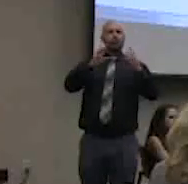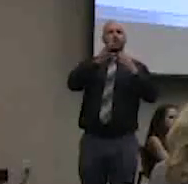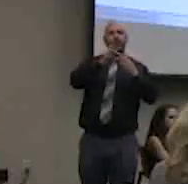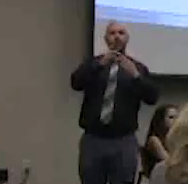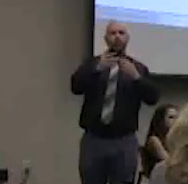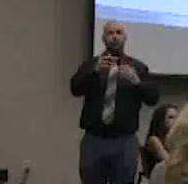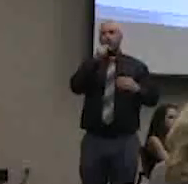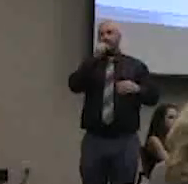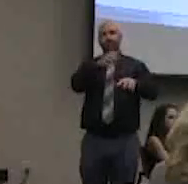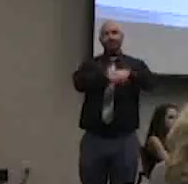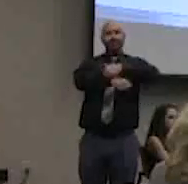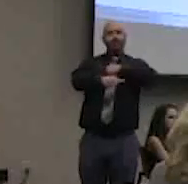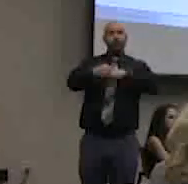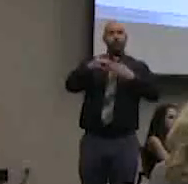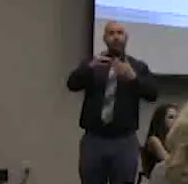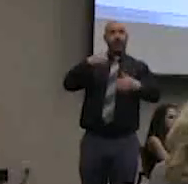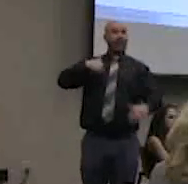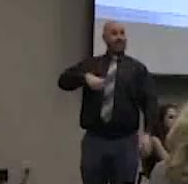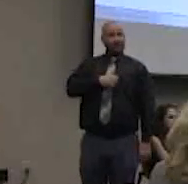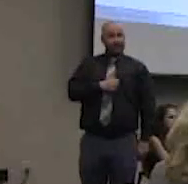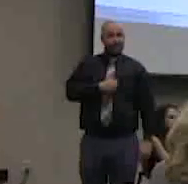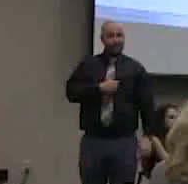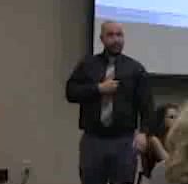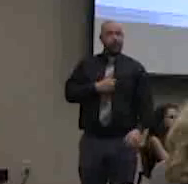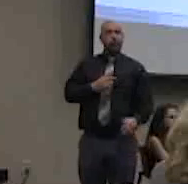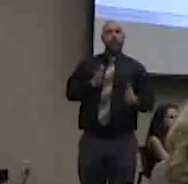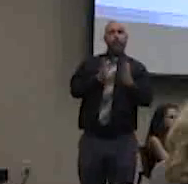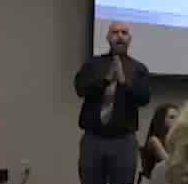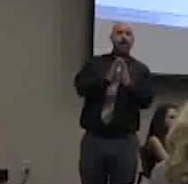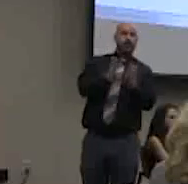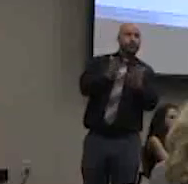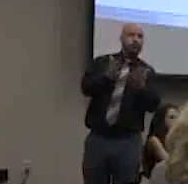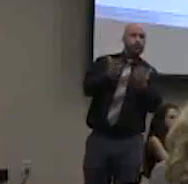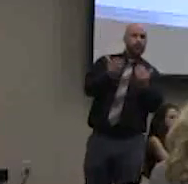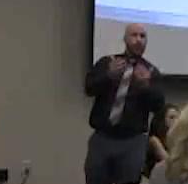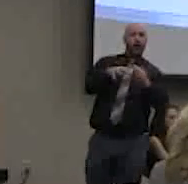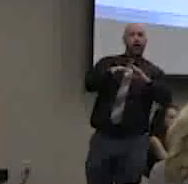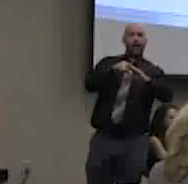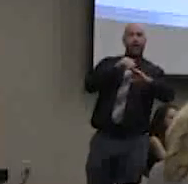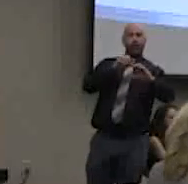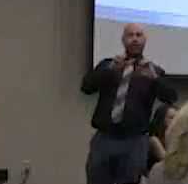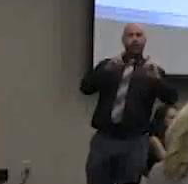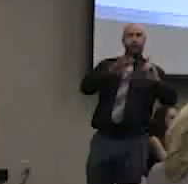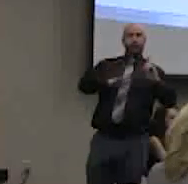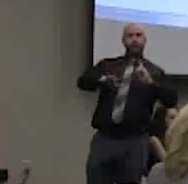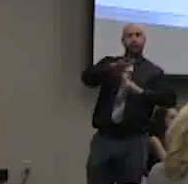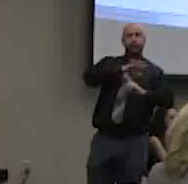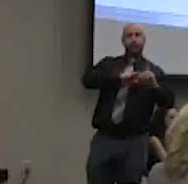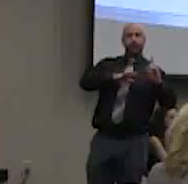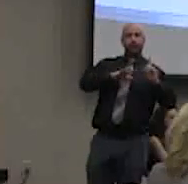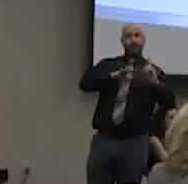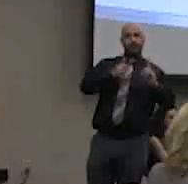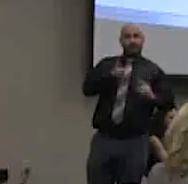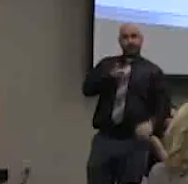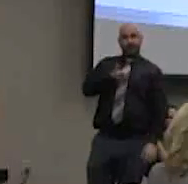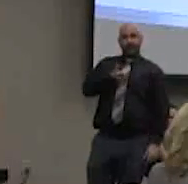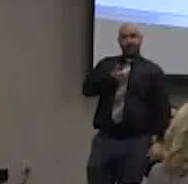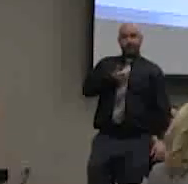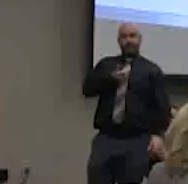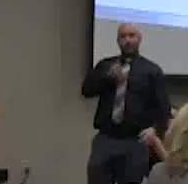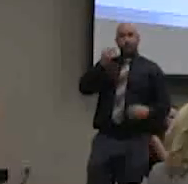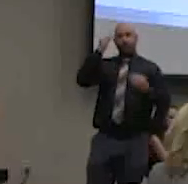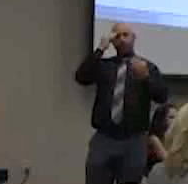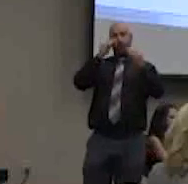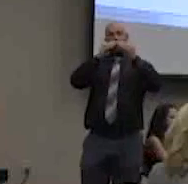is as we ask them to step out of the educational space singularly and to think more broadly as being this